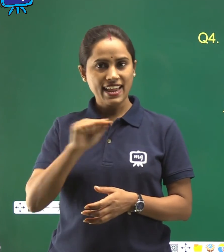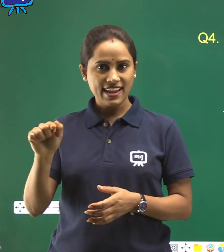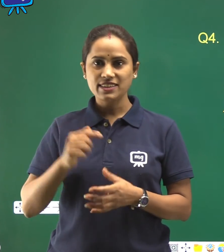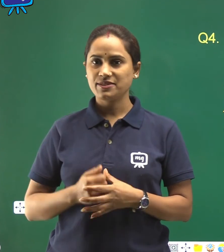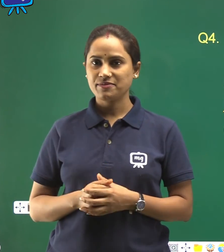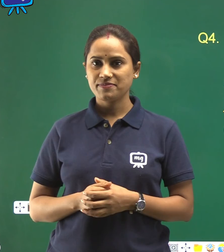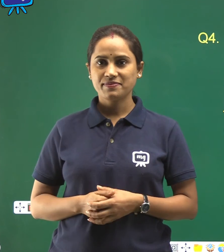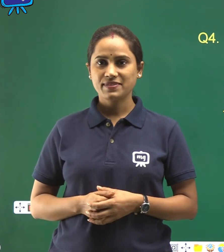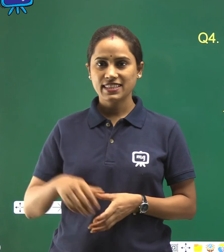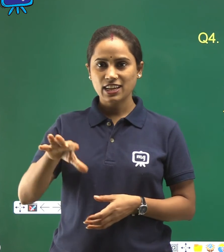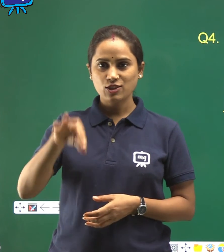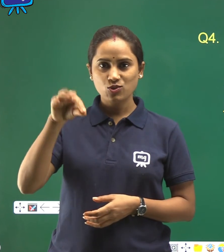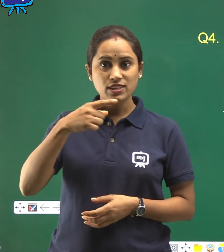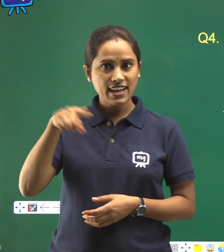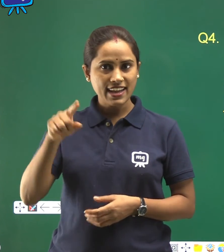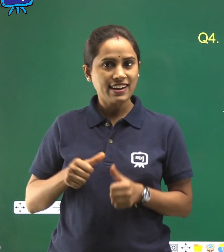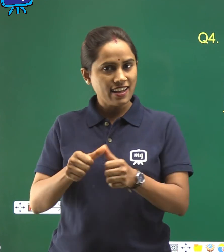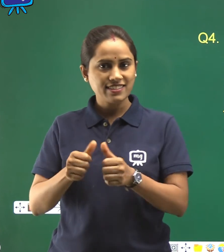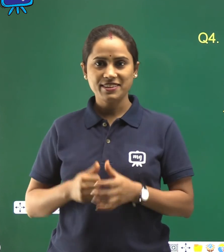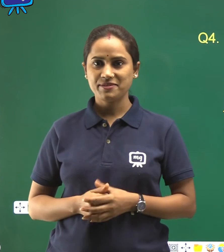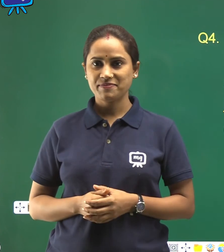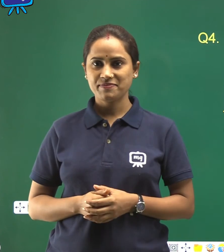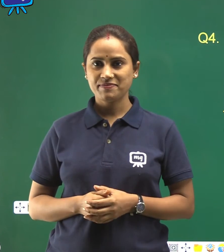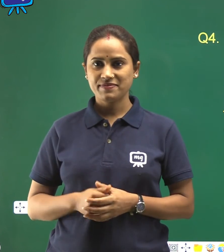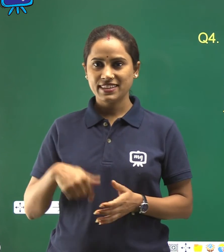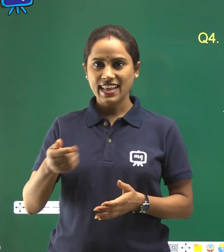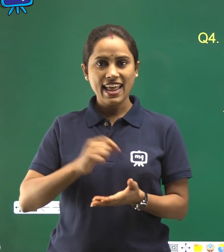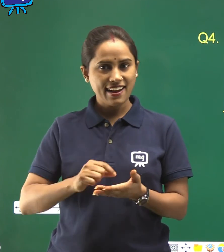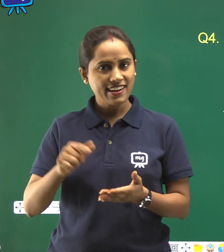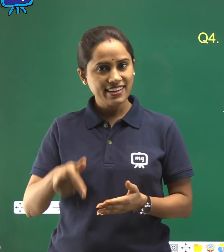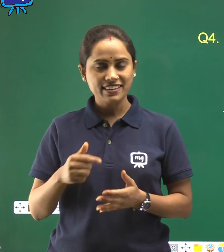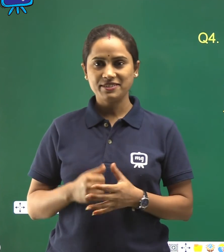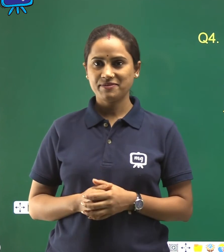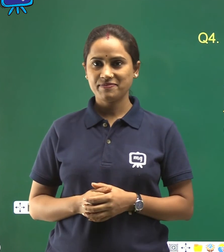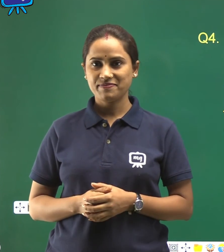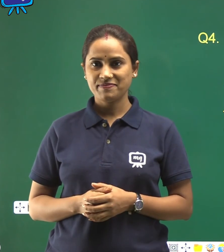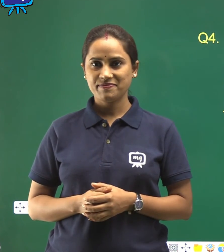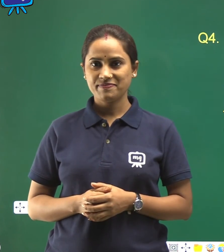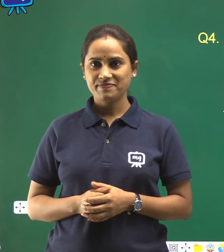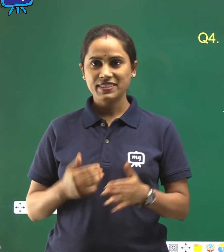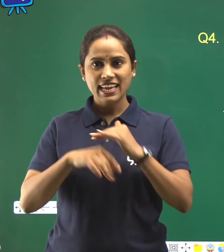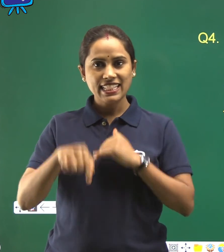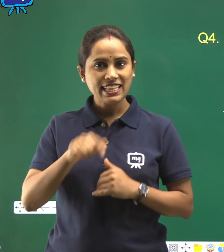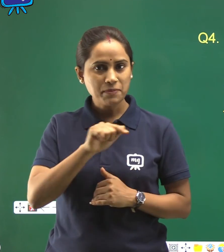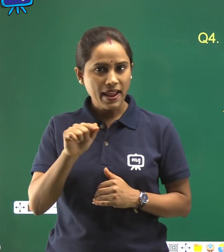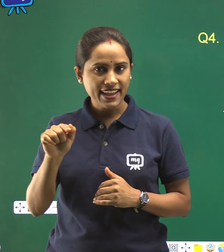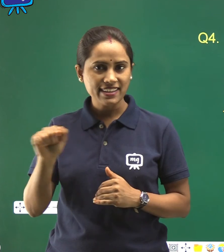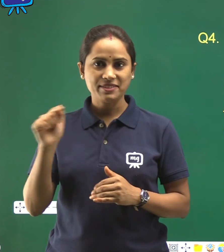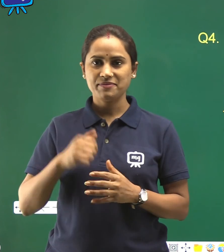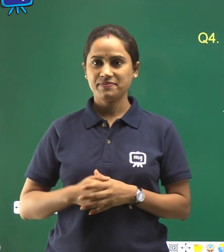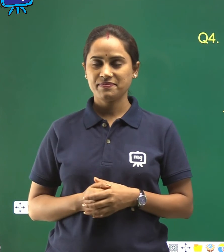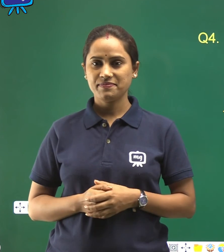dash. Choose the correct answer and write it in this blank.